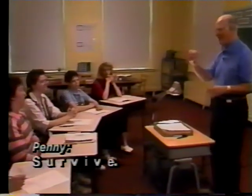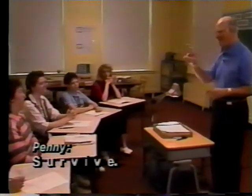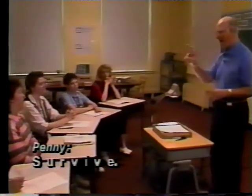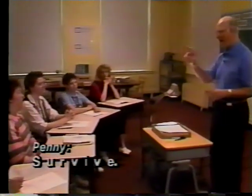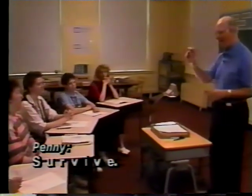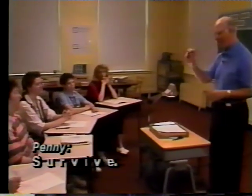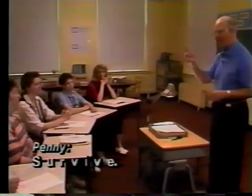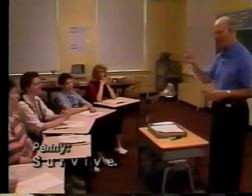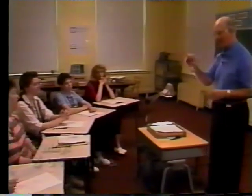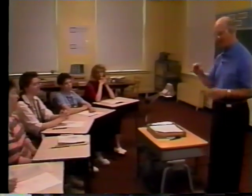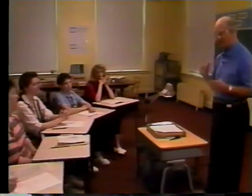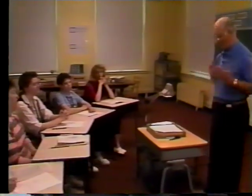Survivor.